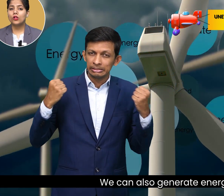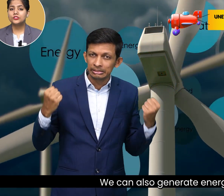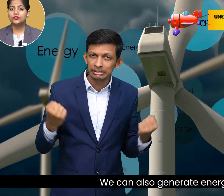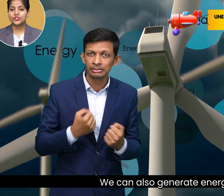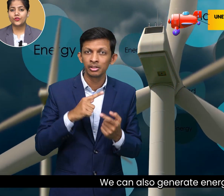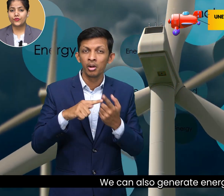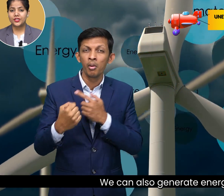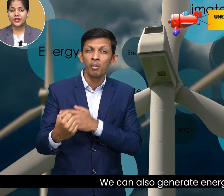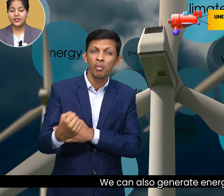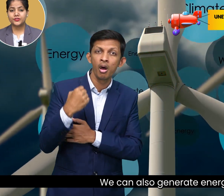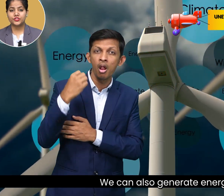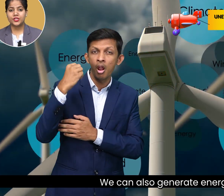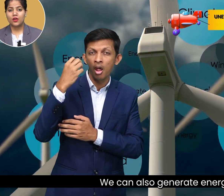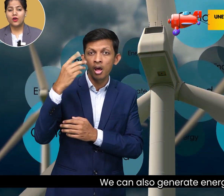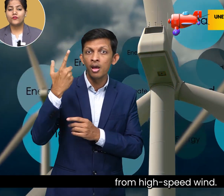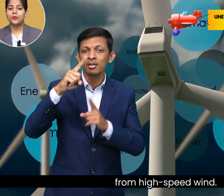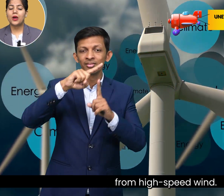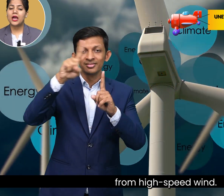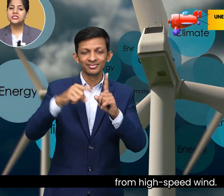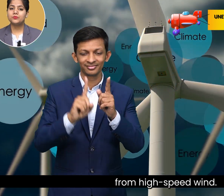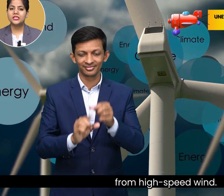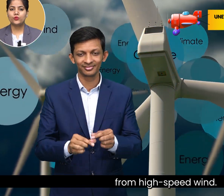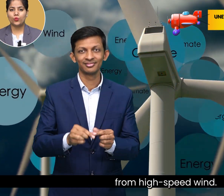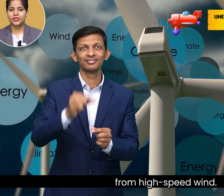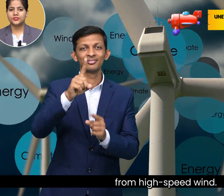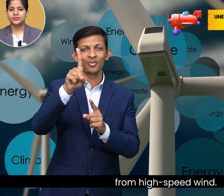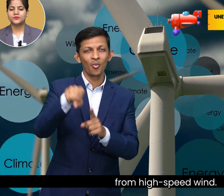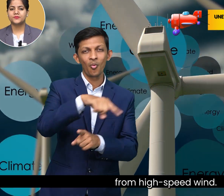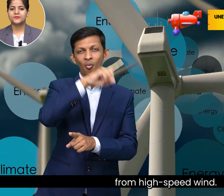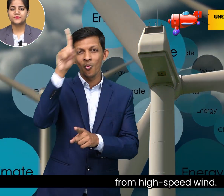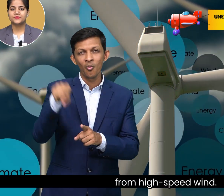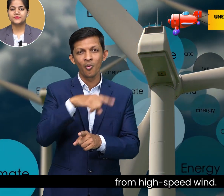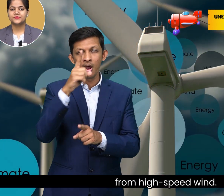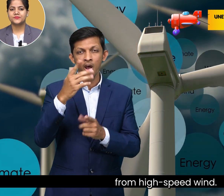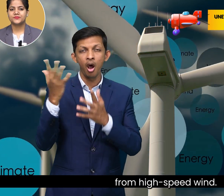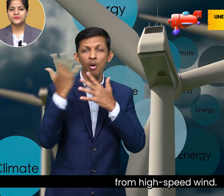We can also generate energy from high-speed wind.